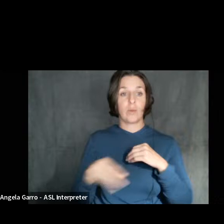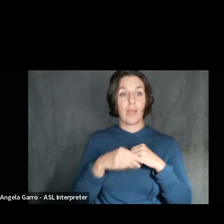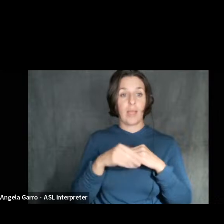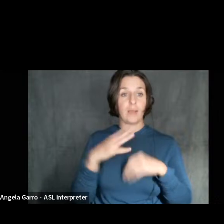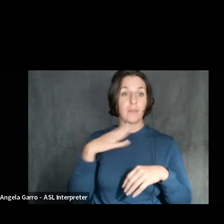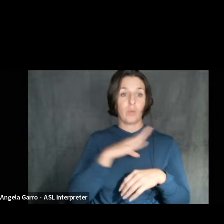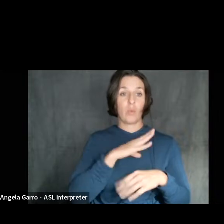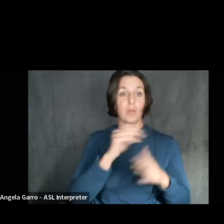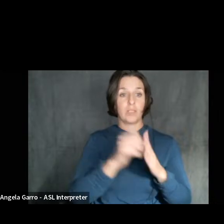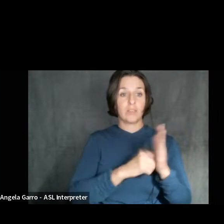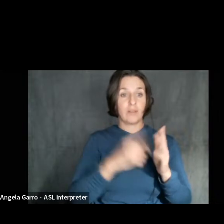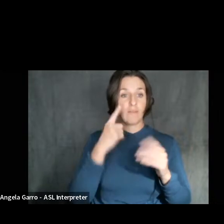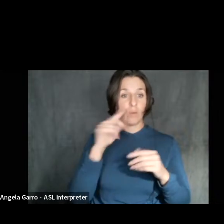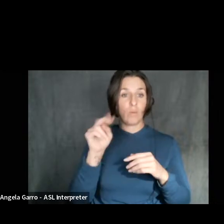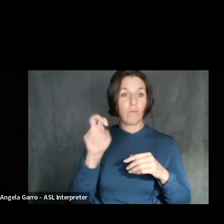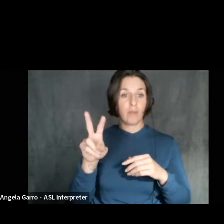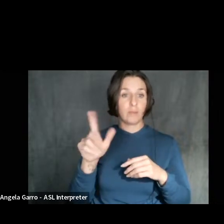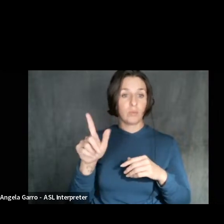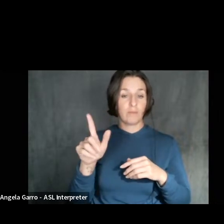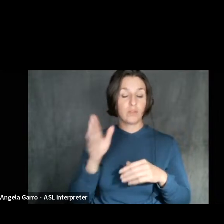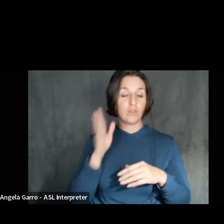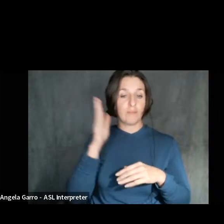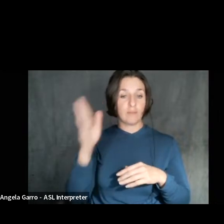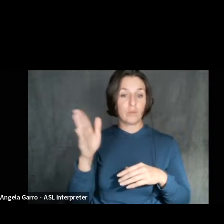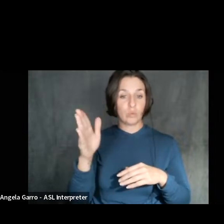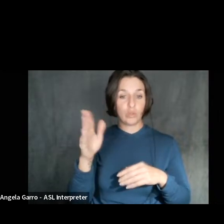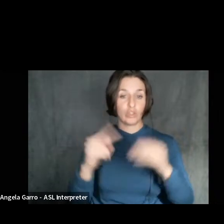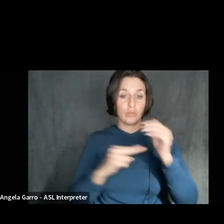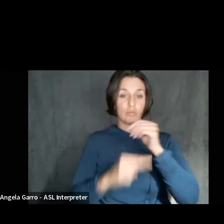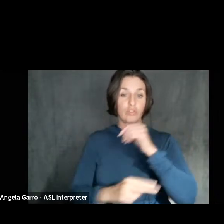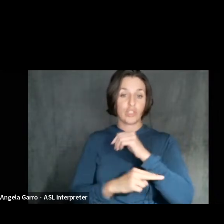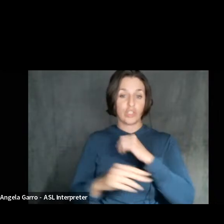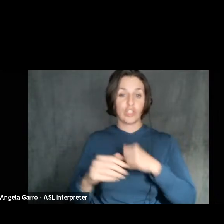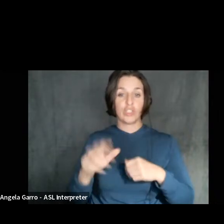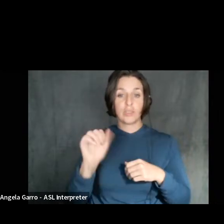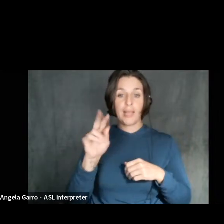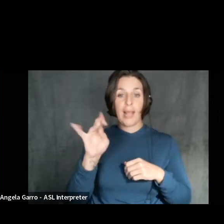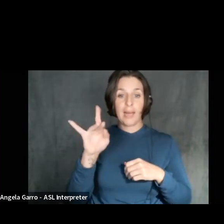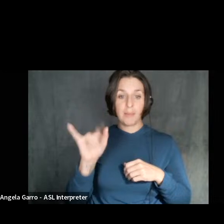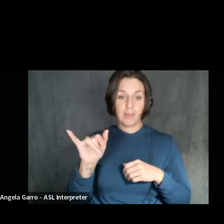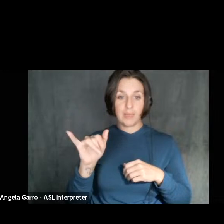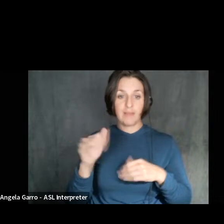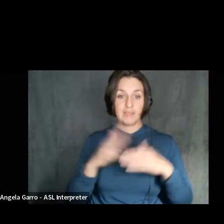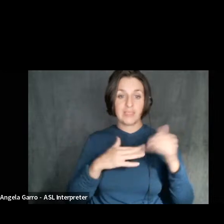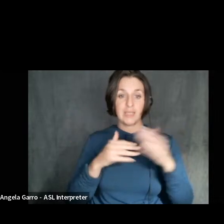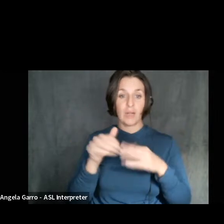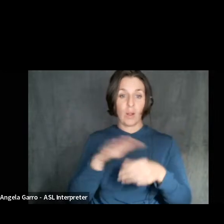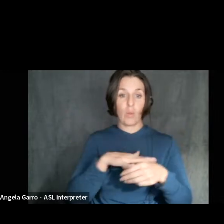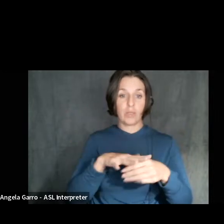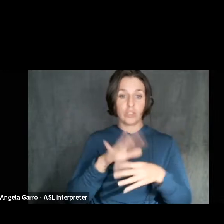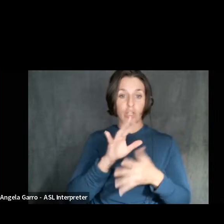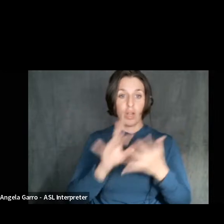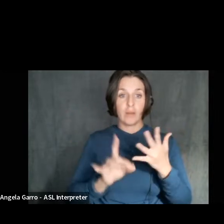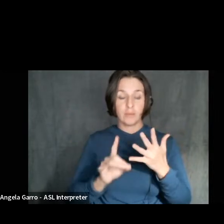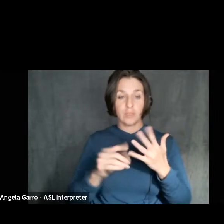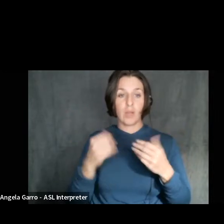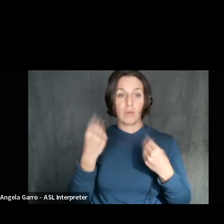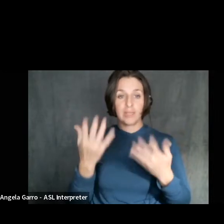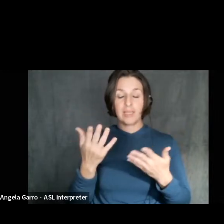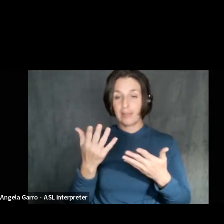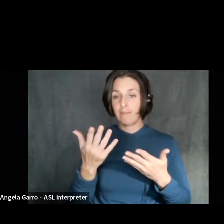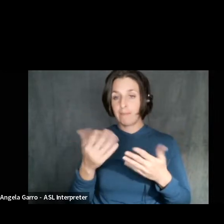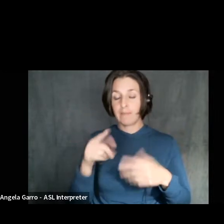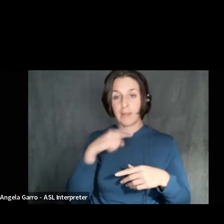for November 21st, future Bridge Academy facility location options. And I want to give the public a little background